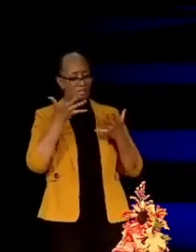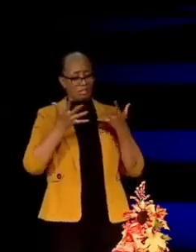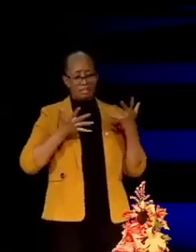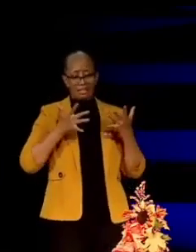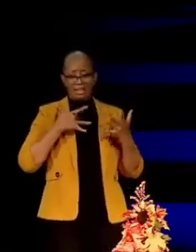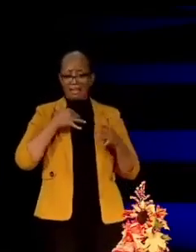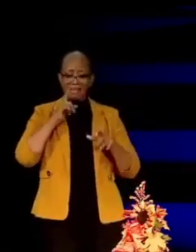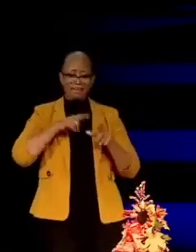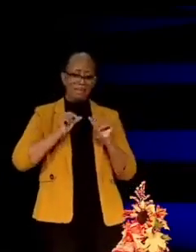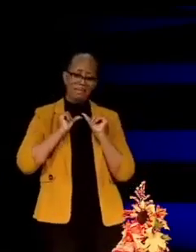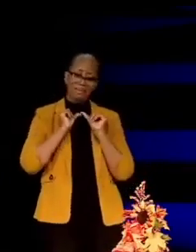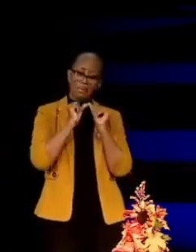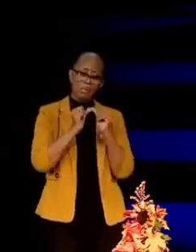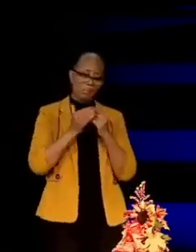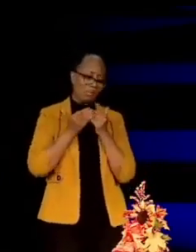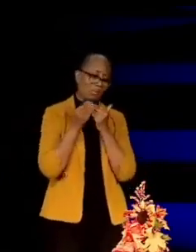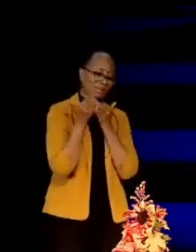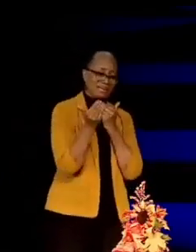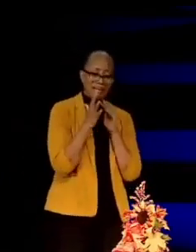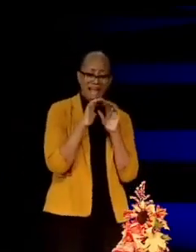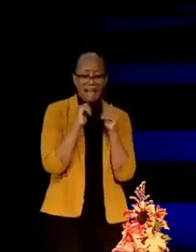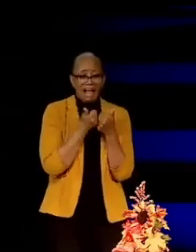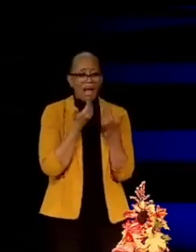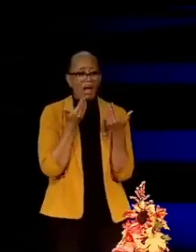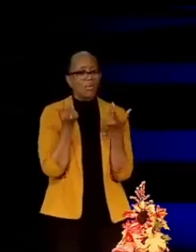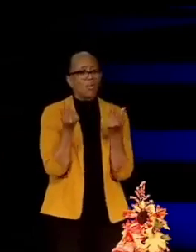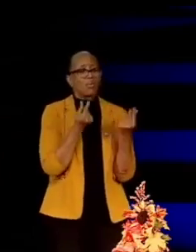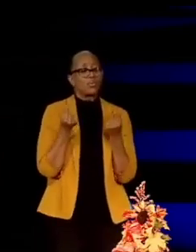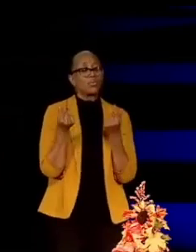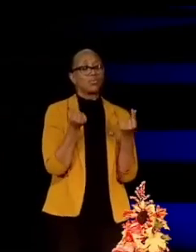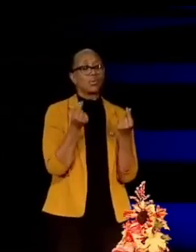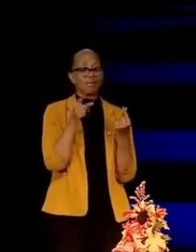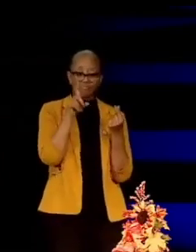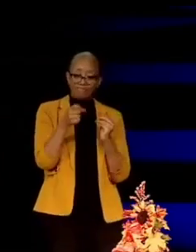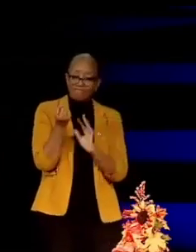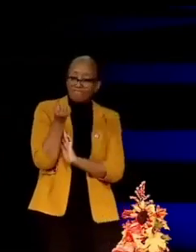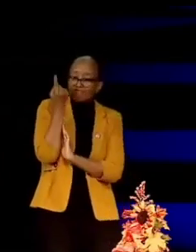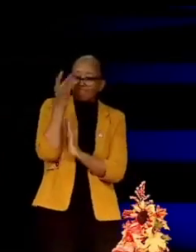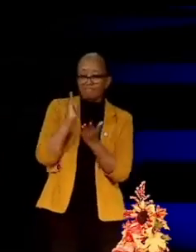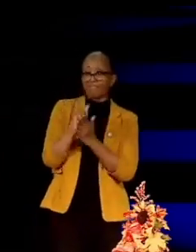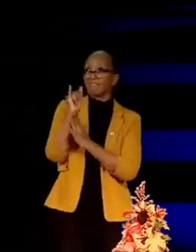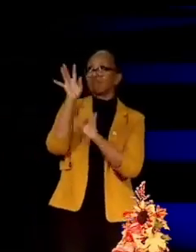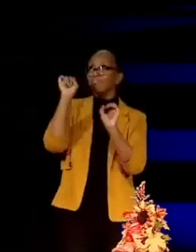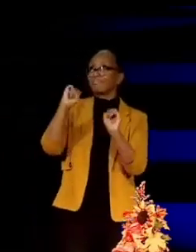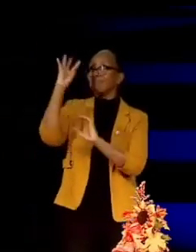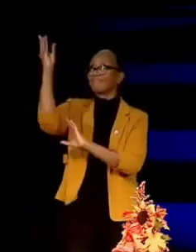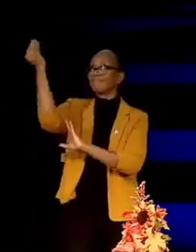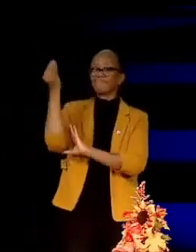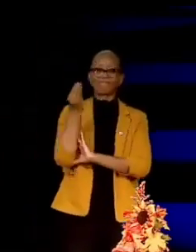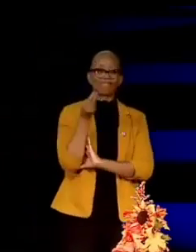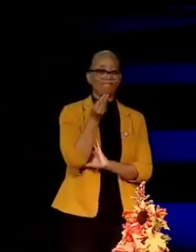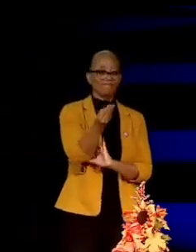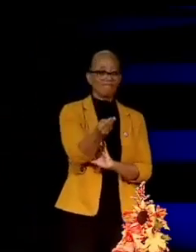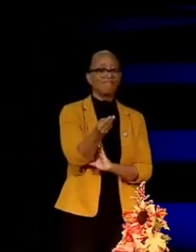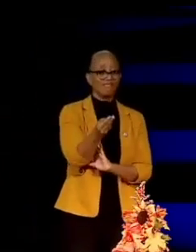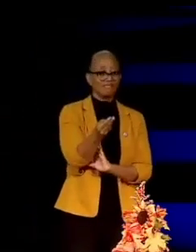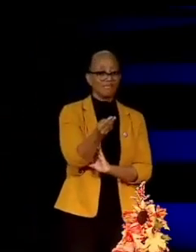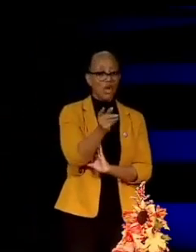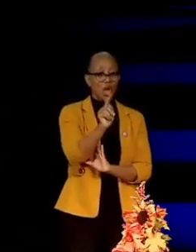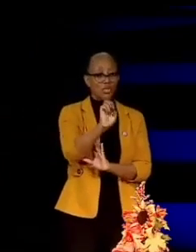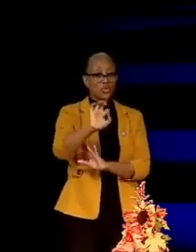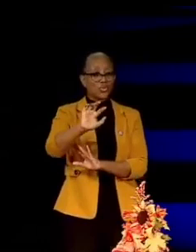like I can run for Jesus all day long, I want you to understand. He said, I gave you this tool